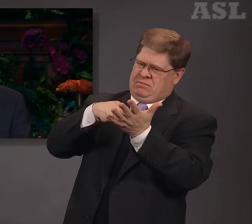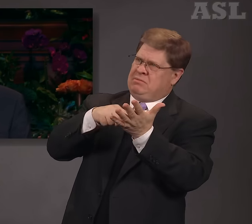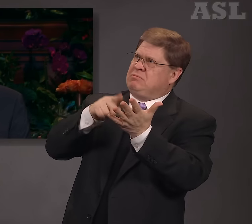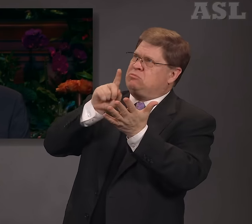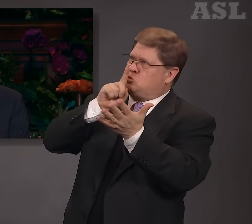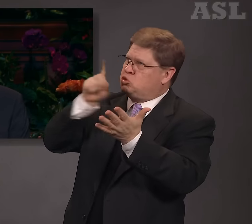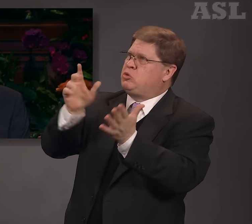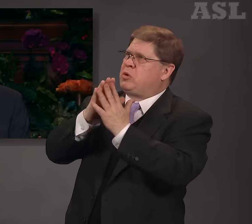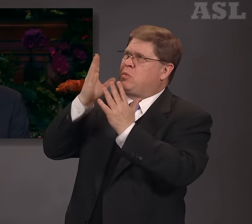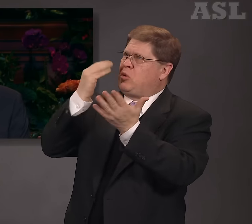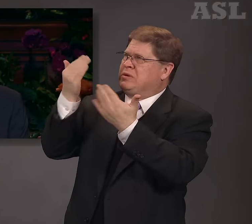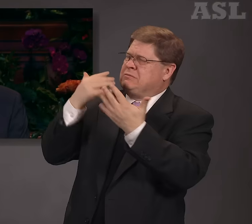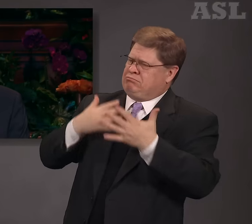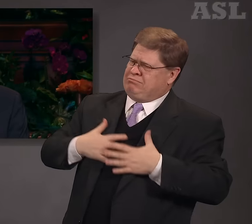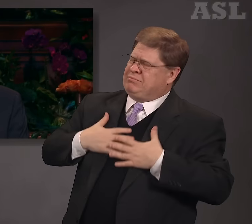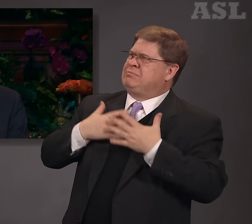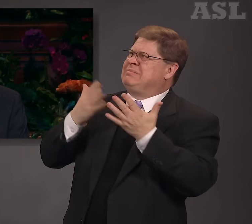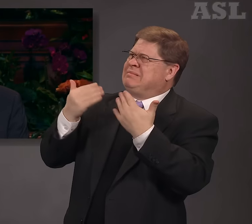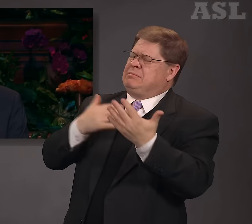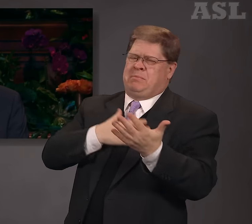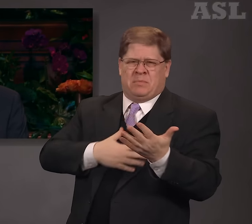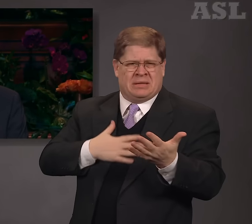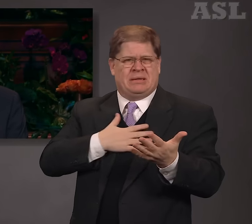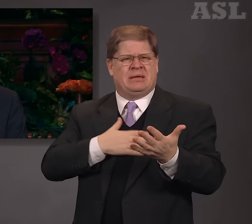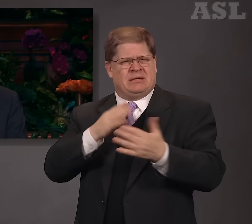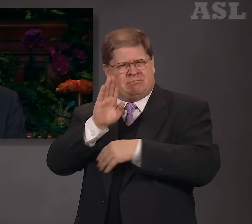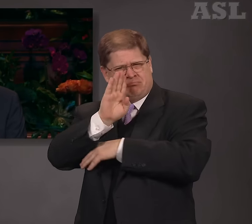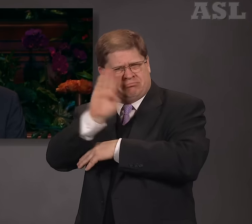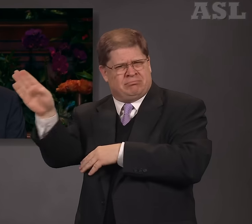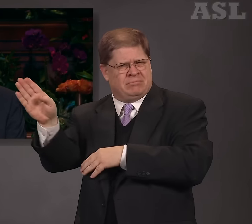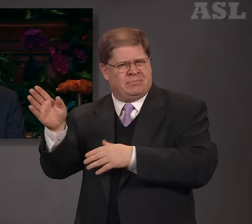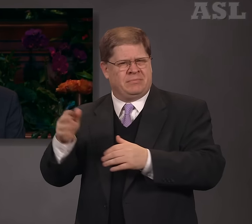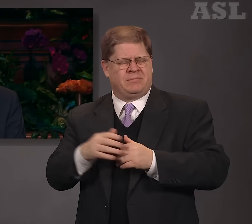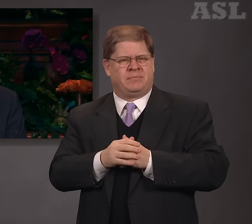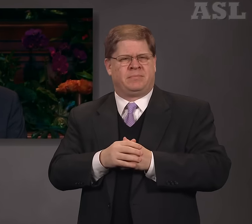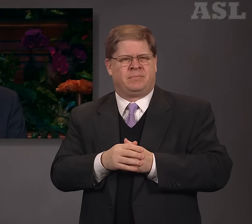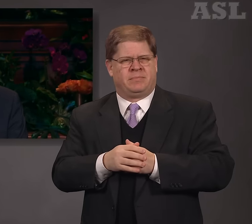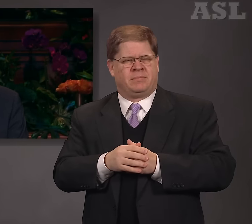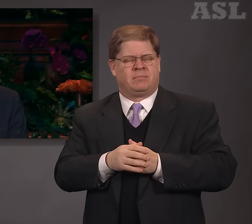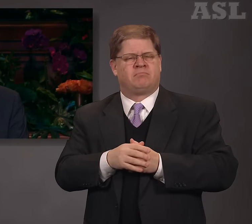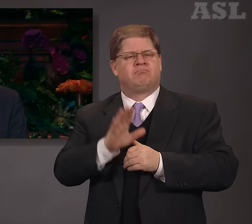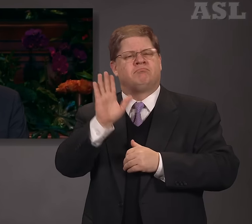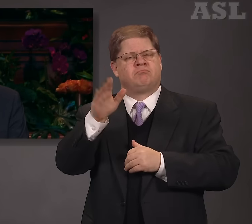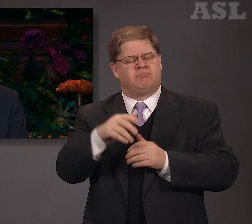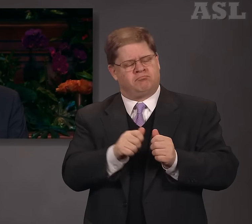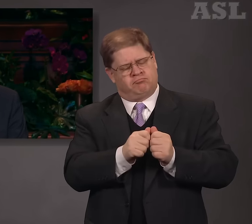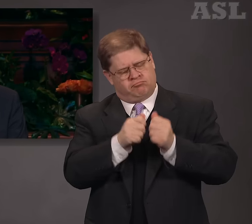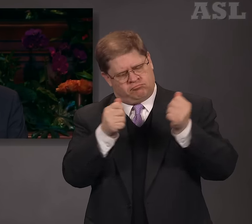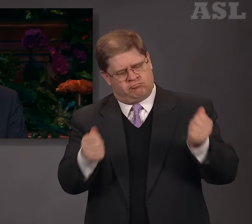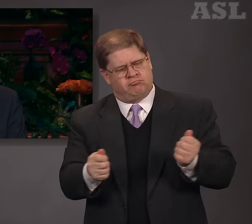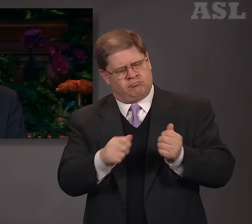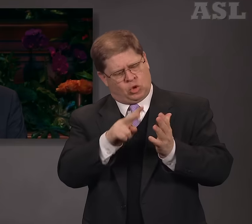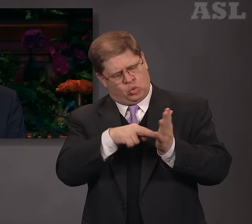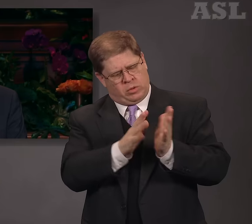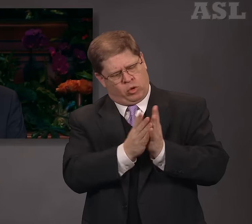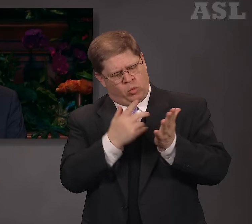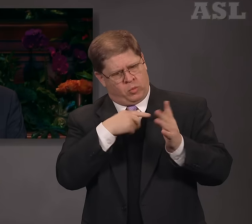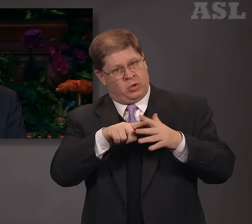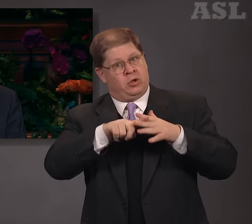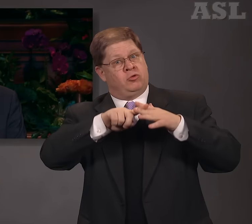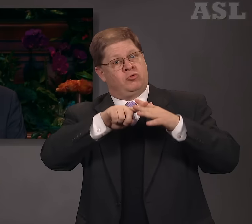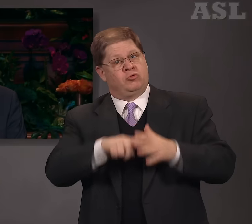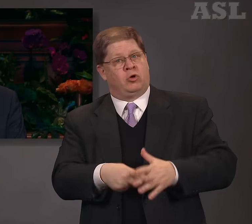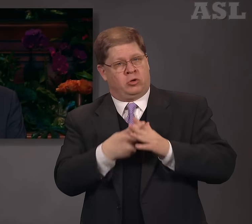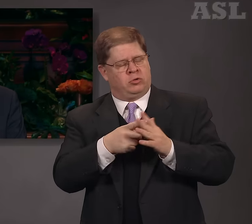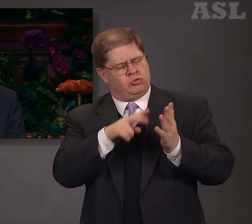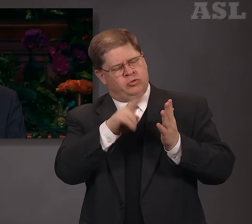Heavenly Father to please let me know of the truthfulness of the Book of Mormon. From the time I started reading the Book of